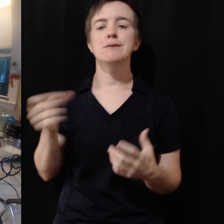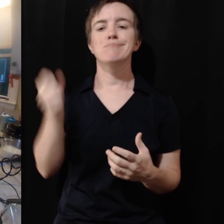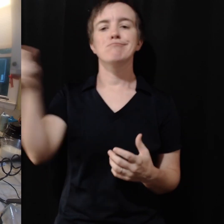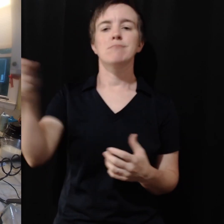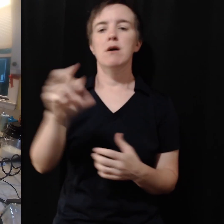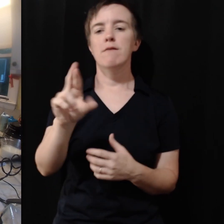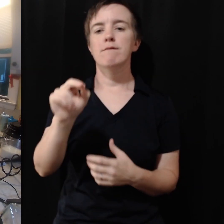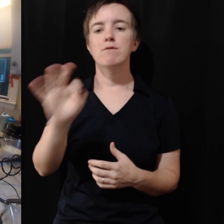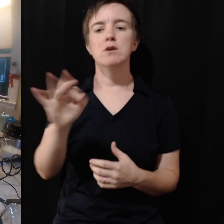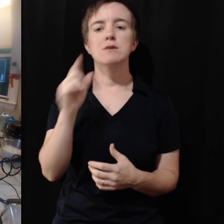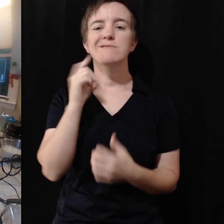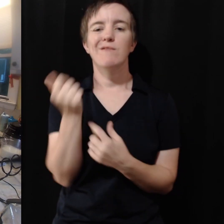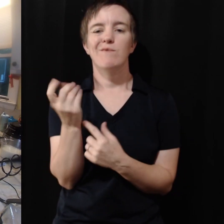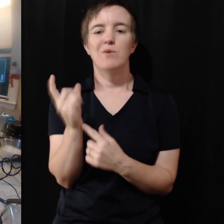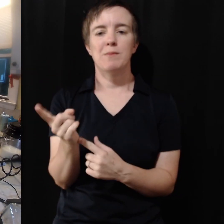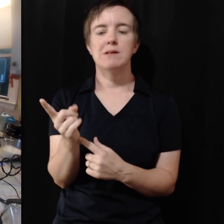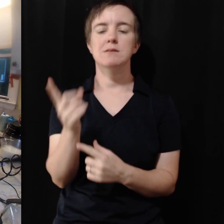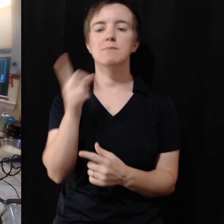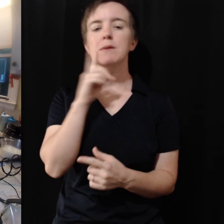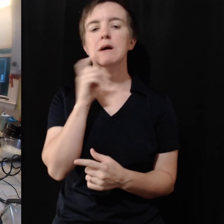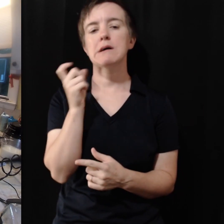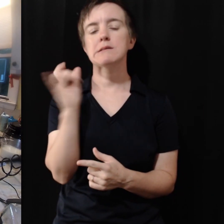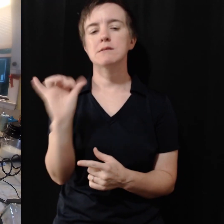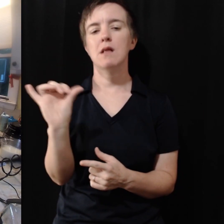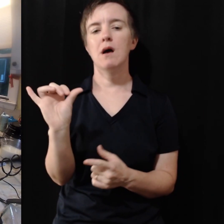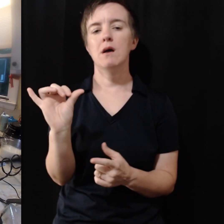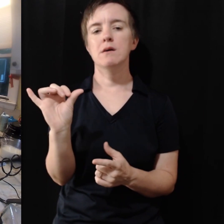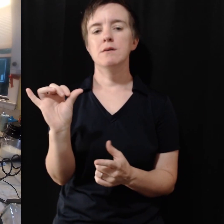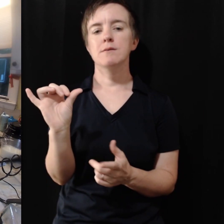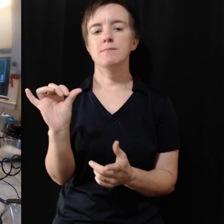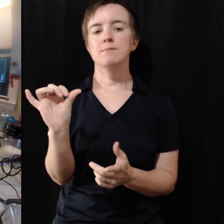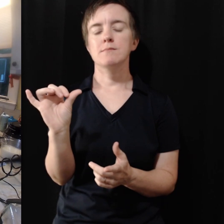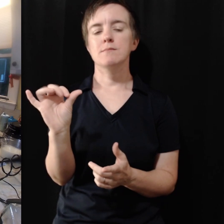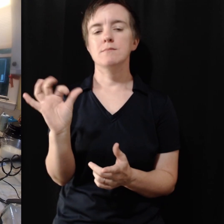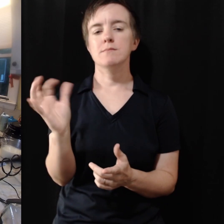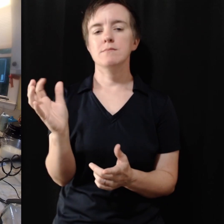I just put it in the fridge for a few seconds because, like,